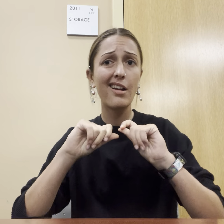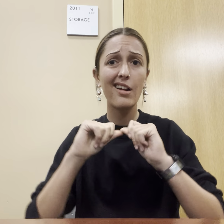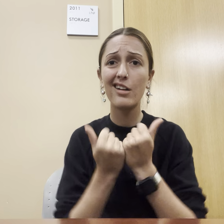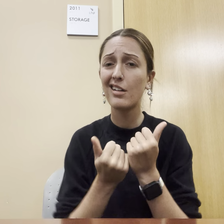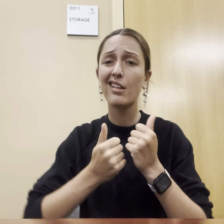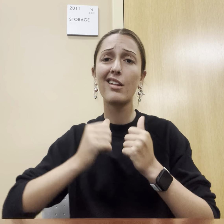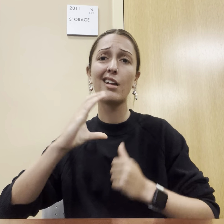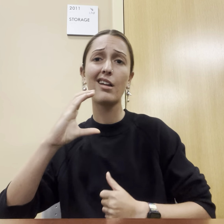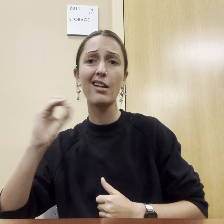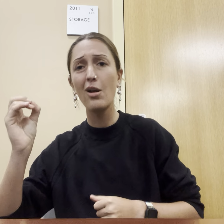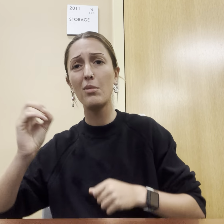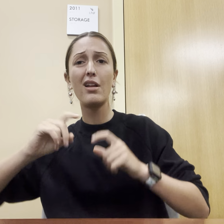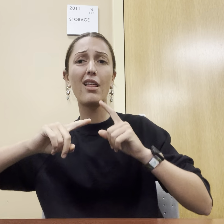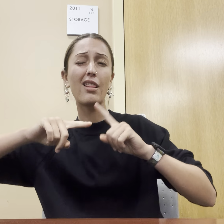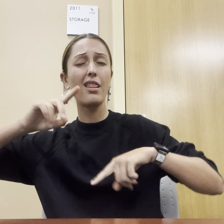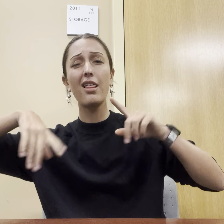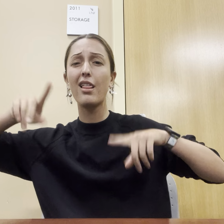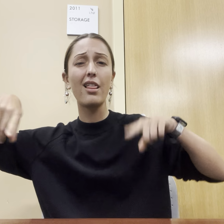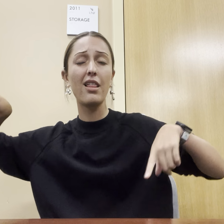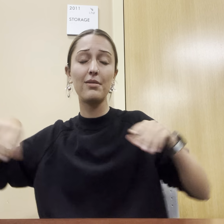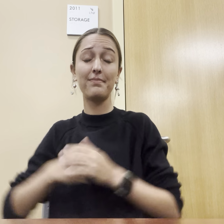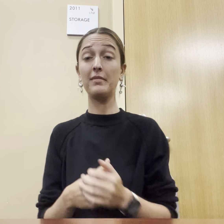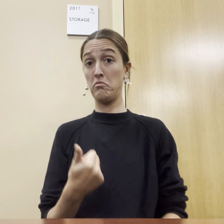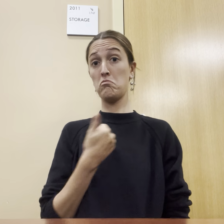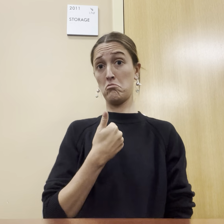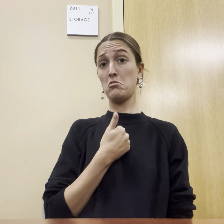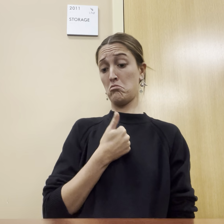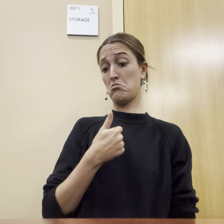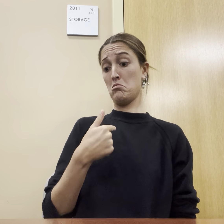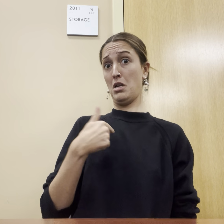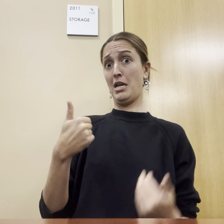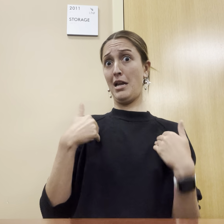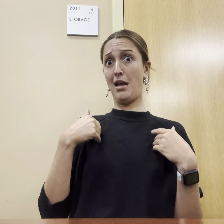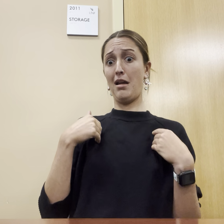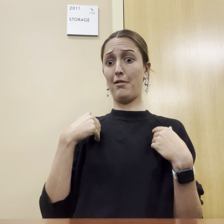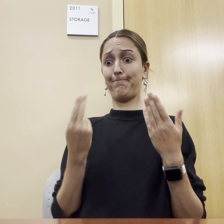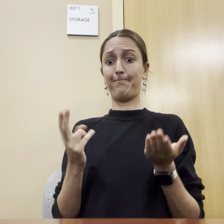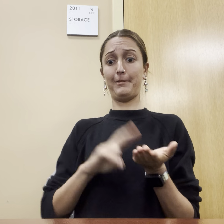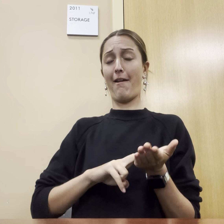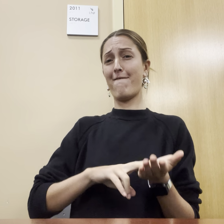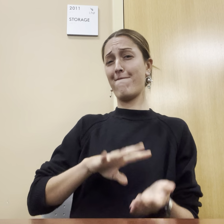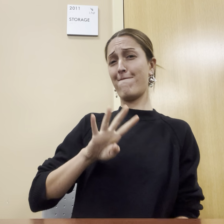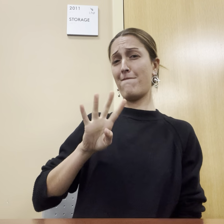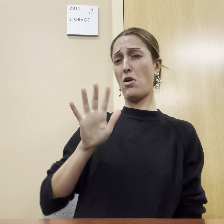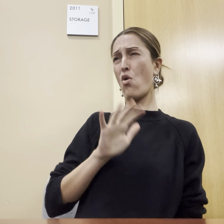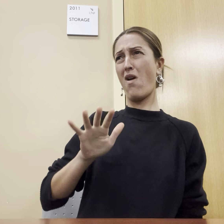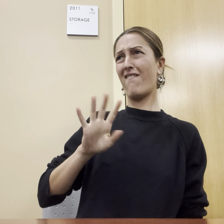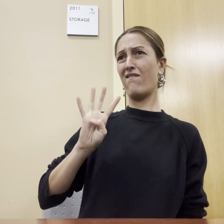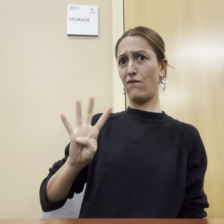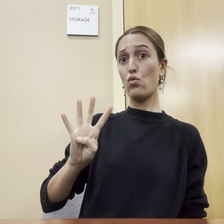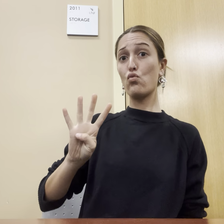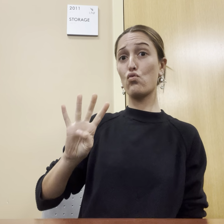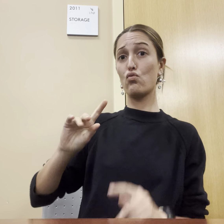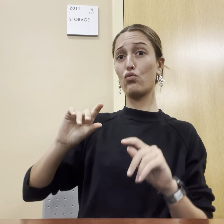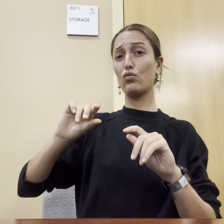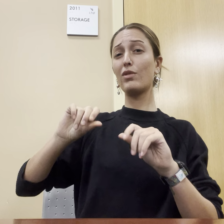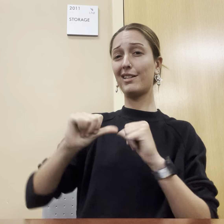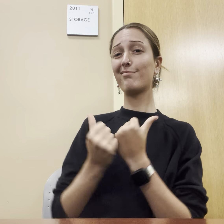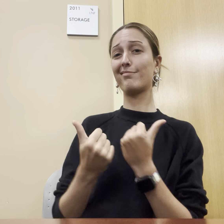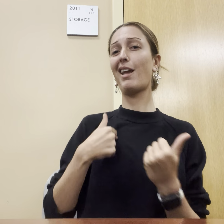maybe like 4 agencies, Sears with 5. So it's just important, especially in the summer. I'm sure people have told